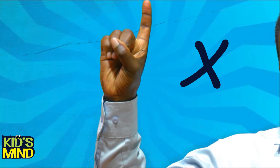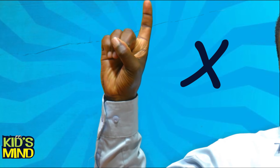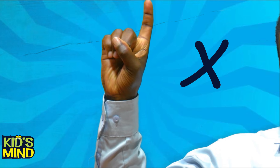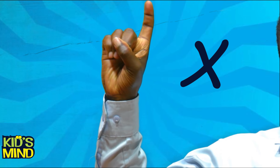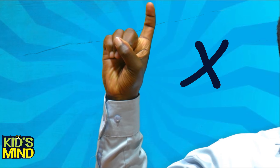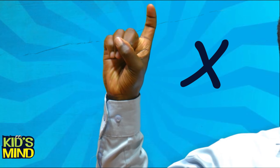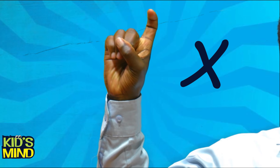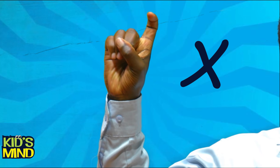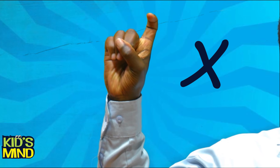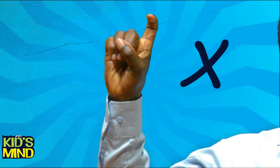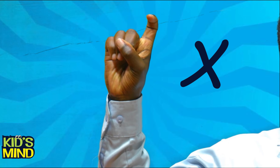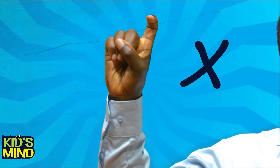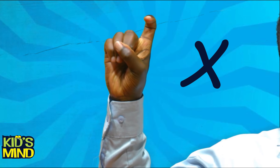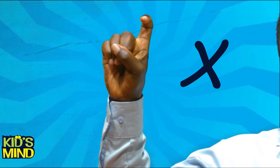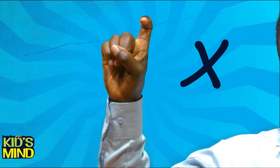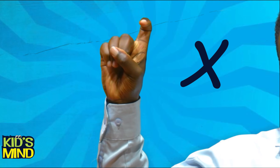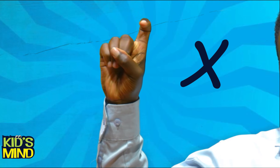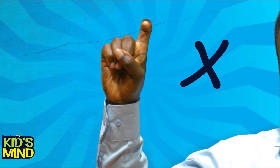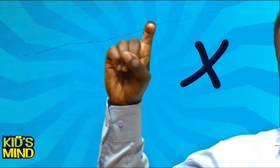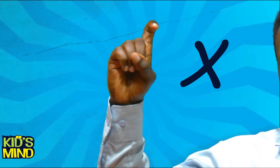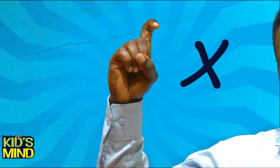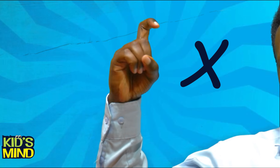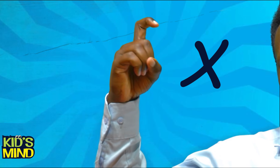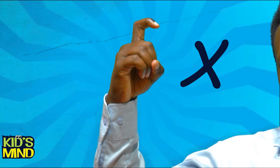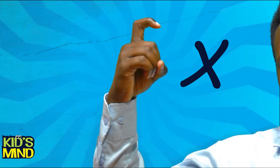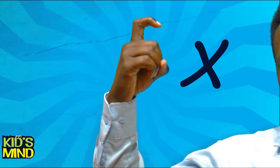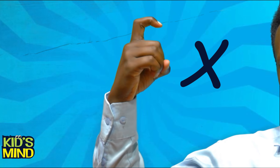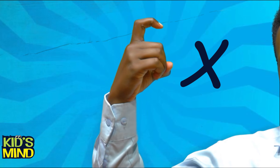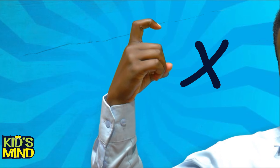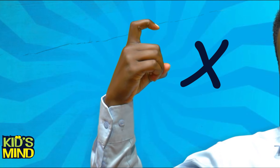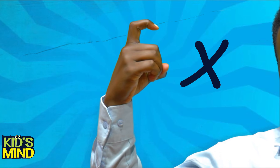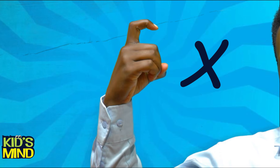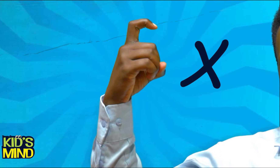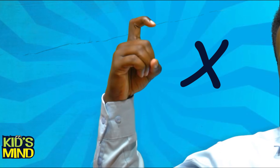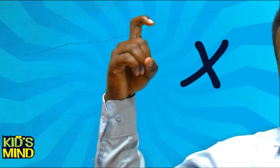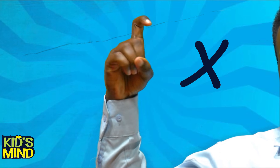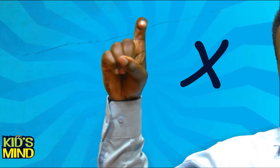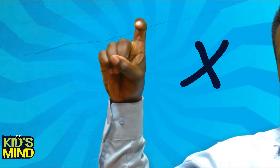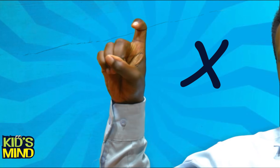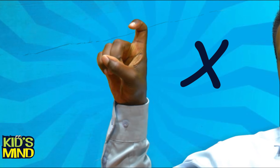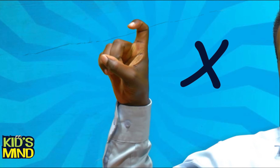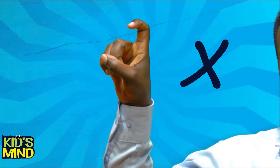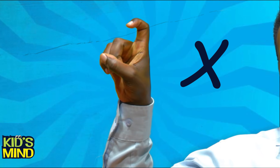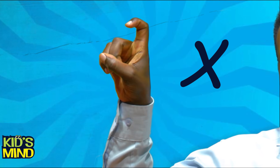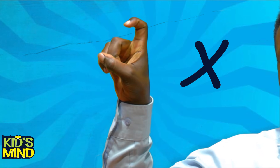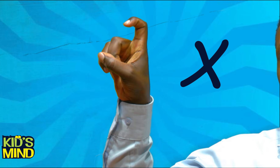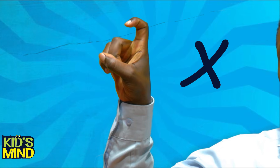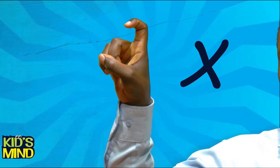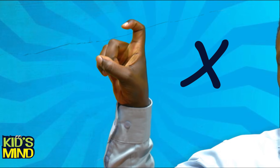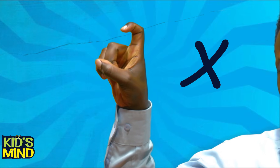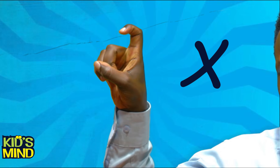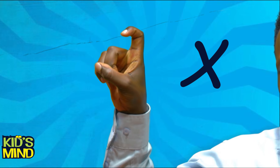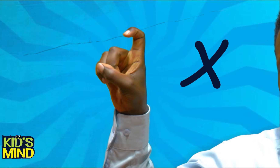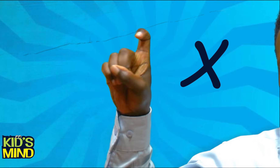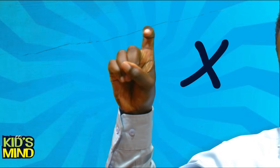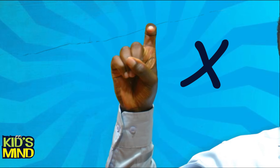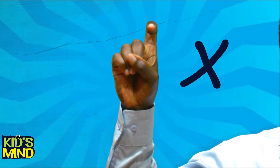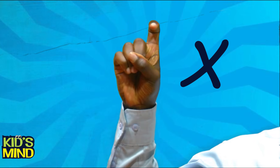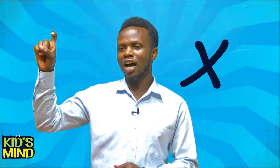you remain with extended index finger, you just fold it like a hook. So this is how